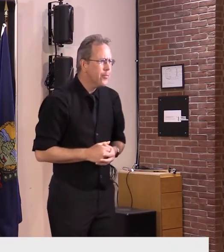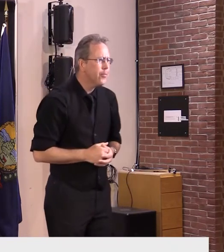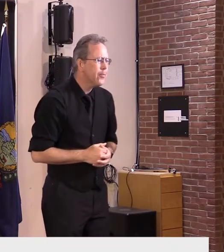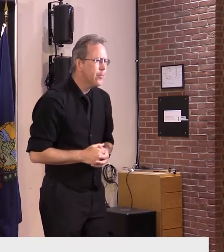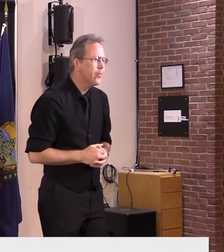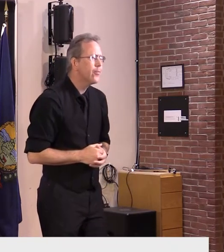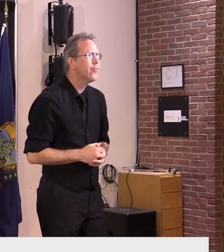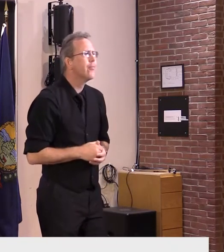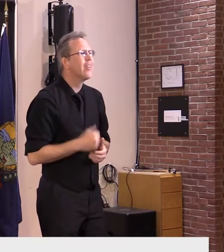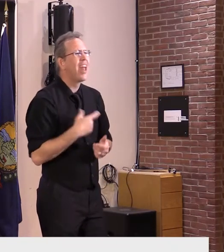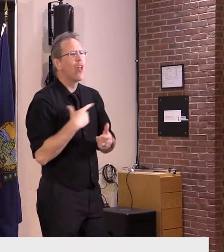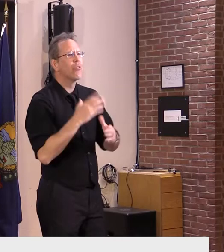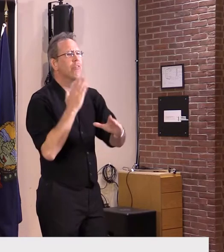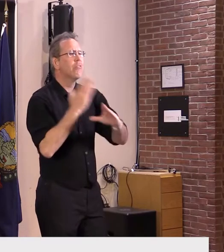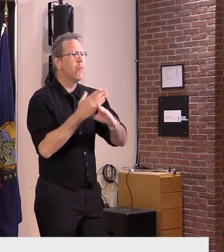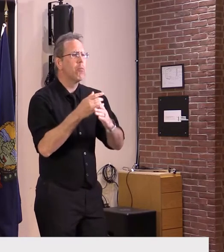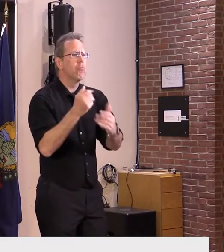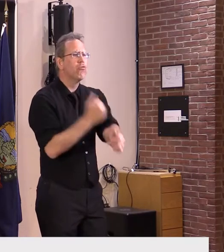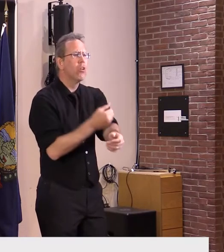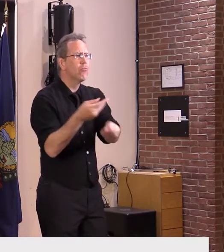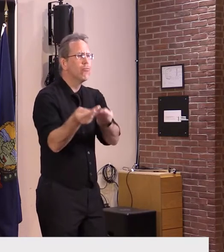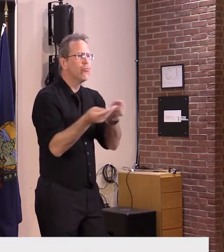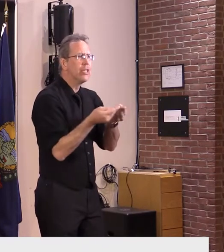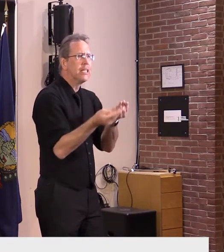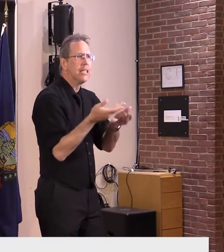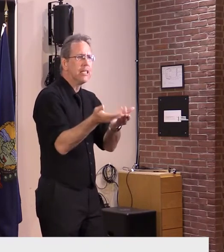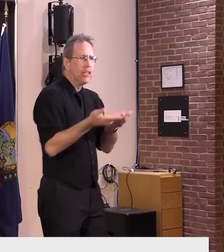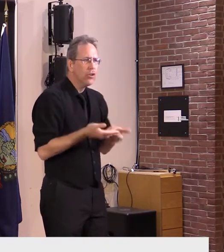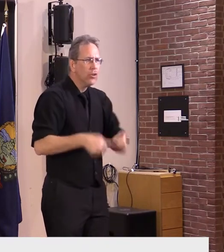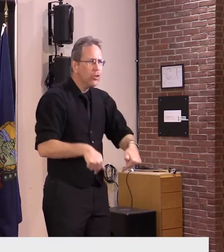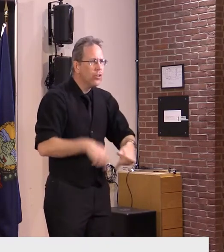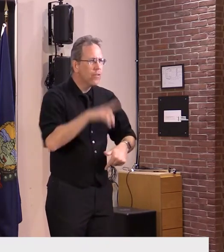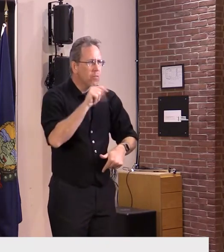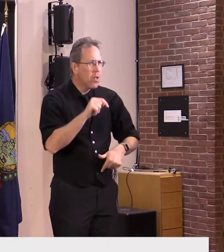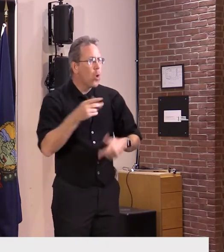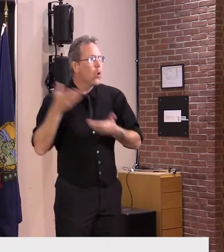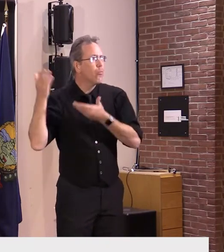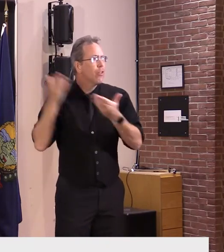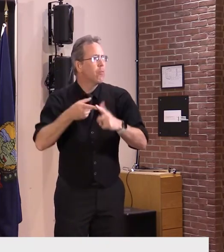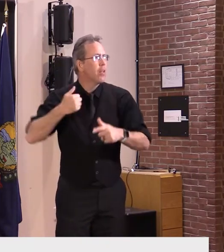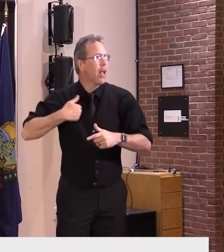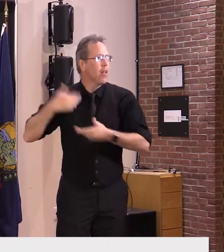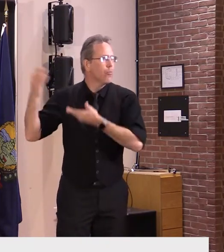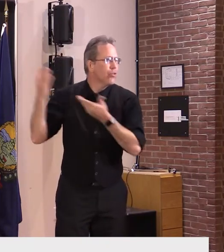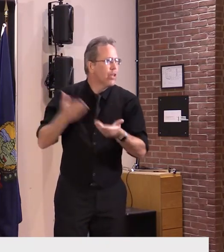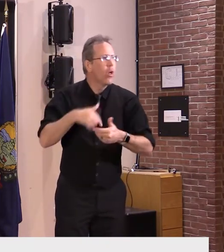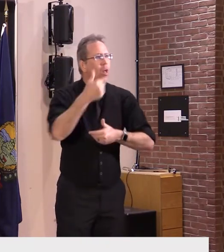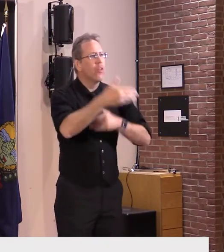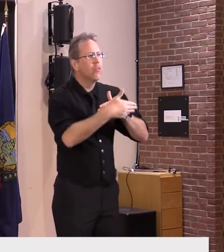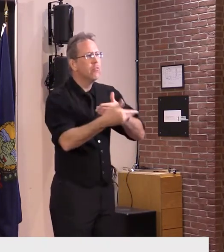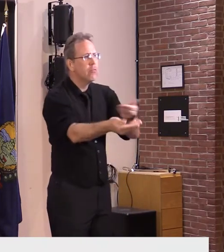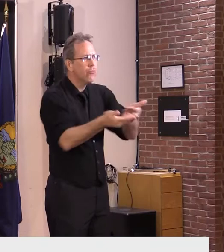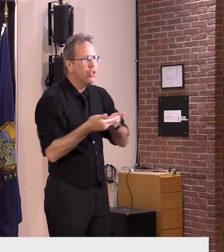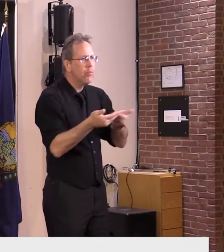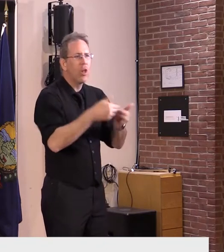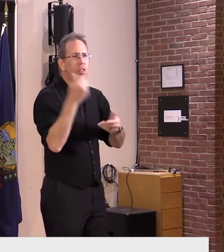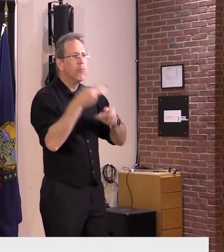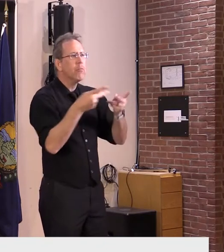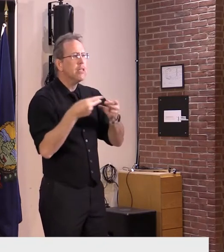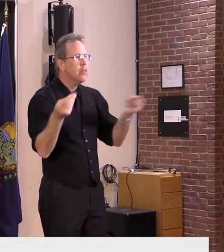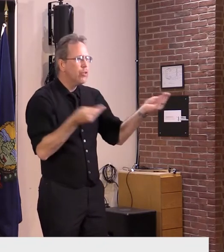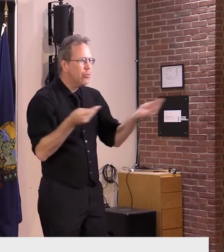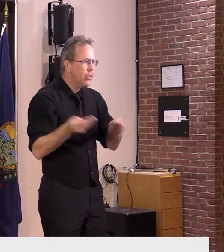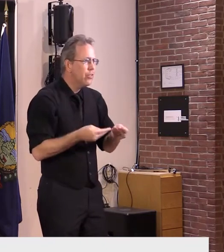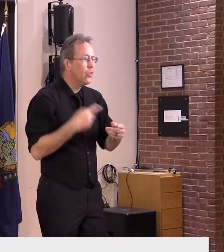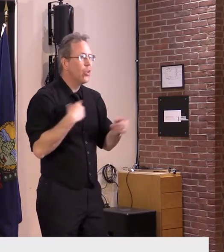migration of the illicit drug into the country from all standpoints, and I think Congress needs to act as